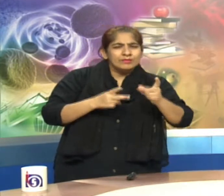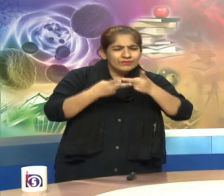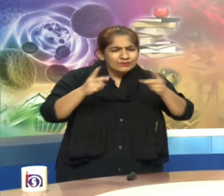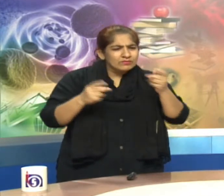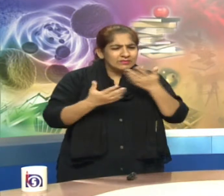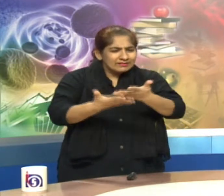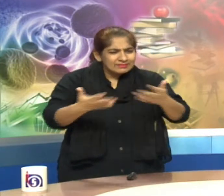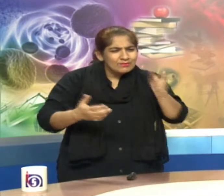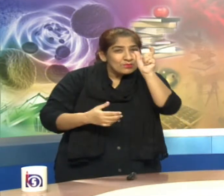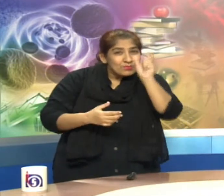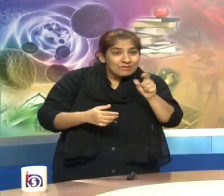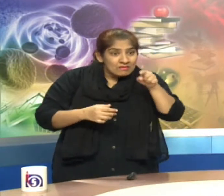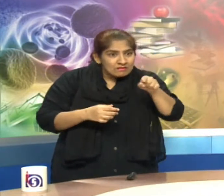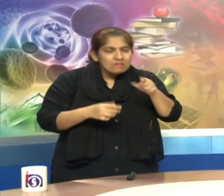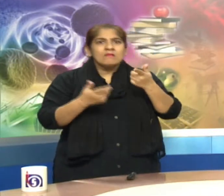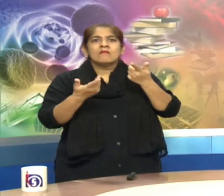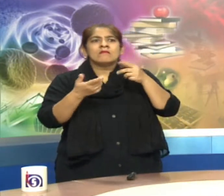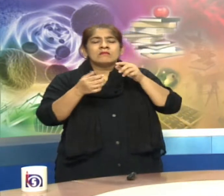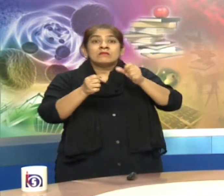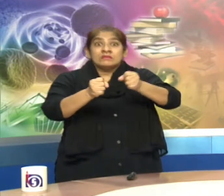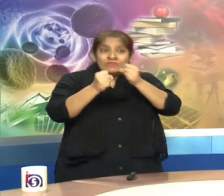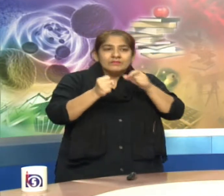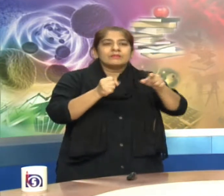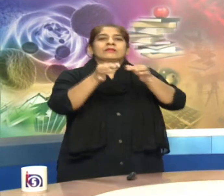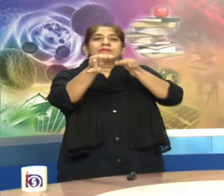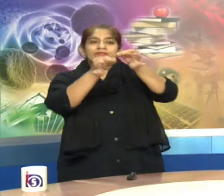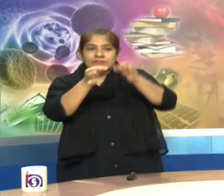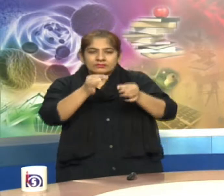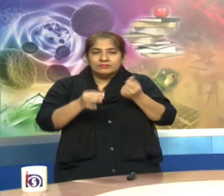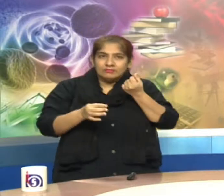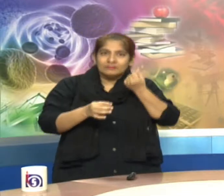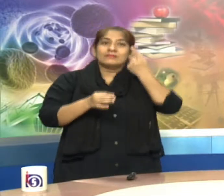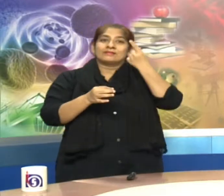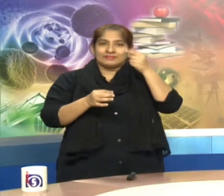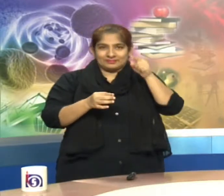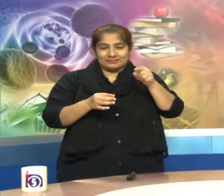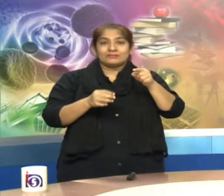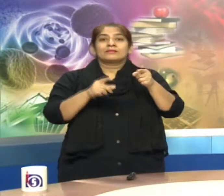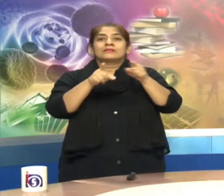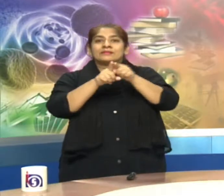difficult and this is the sign of words.